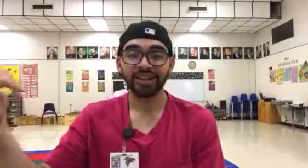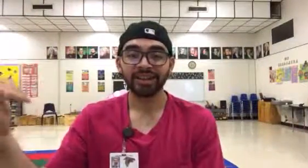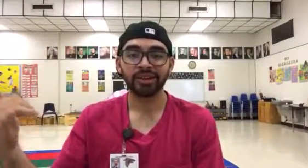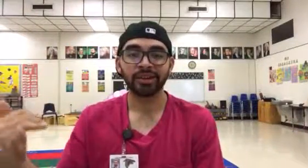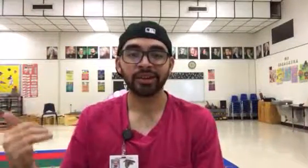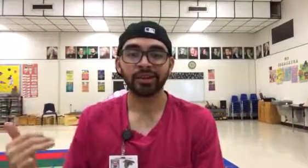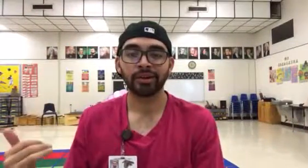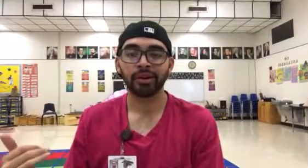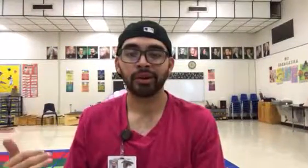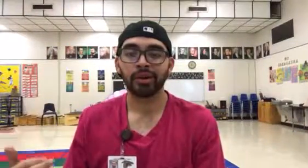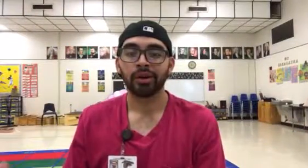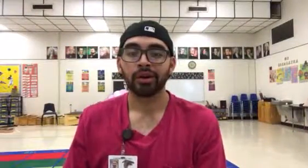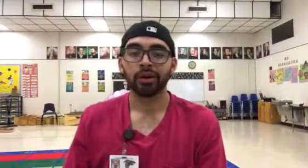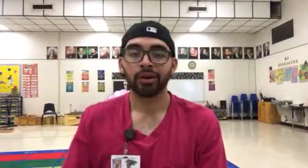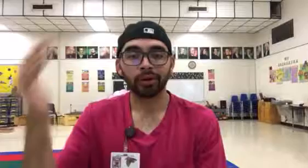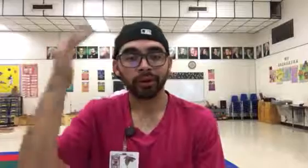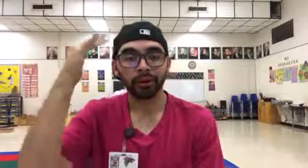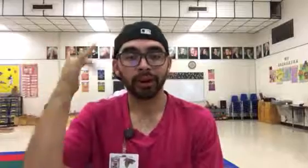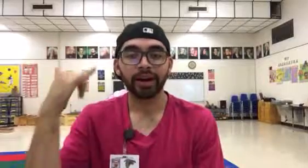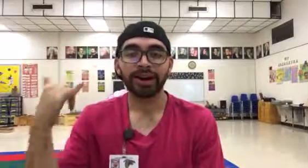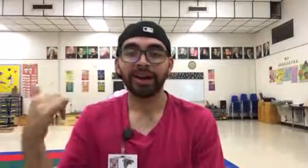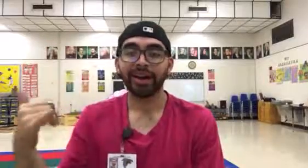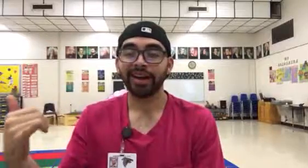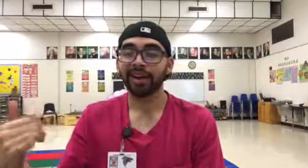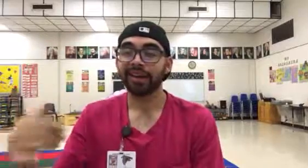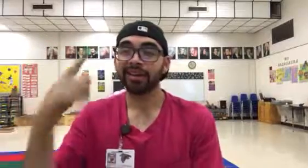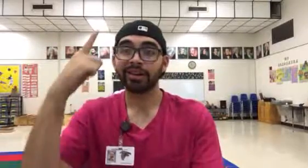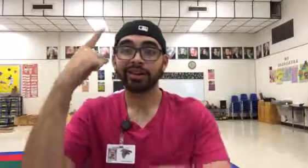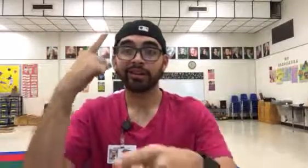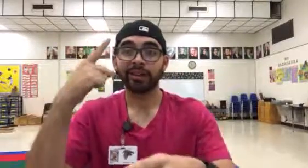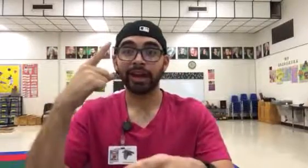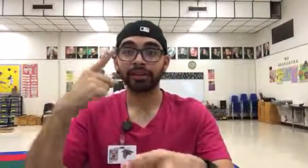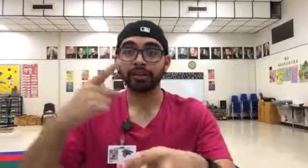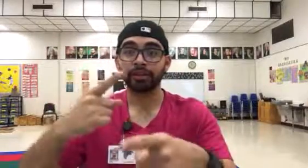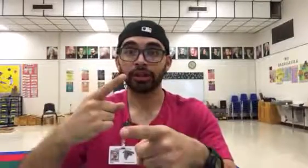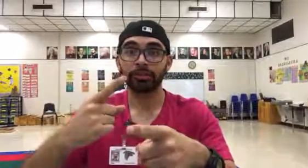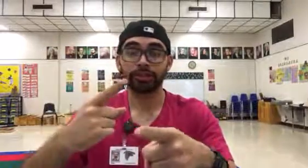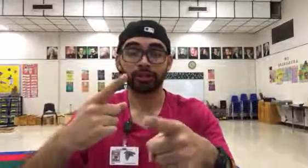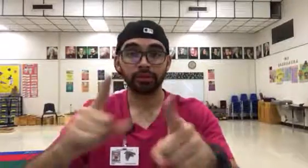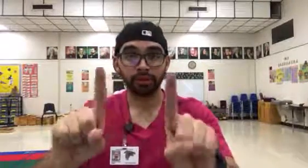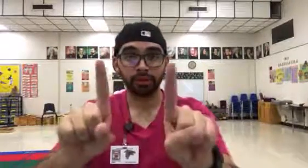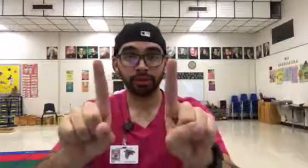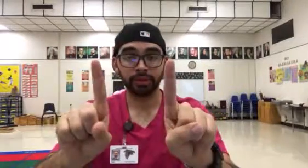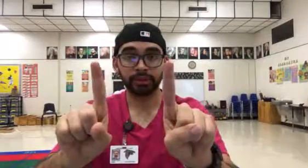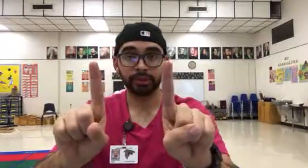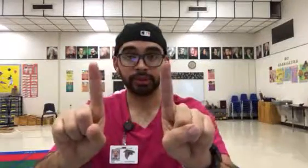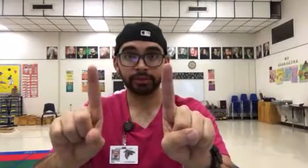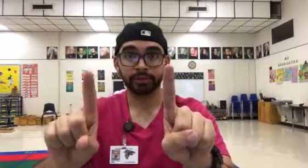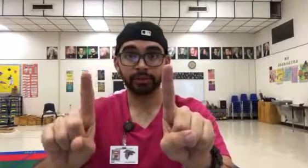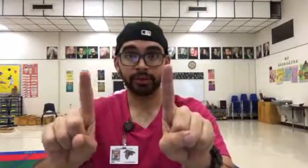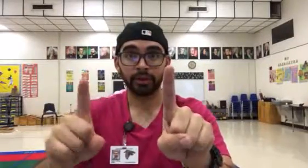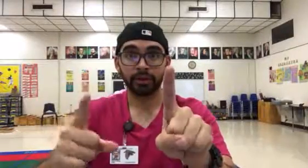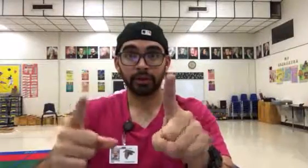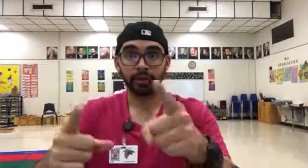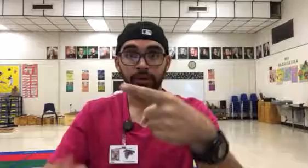Why, oh why can't, you're gonna put your 2 index fingers.